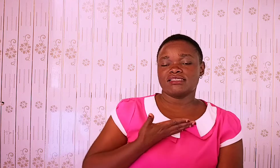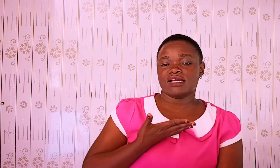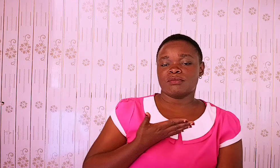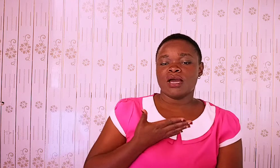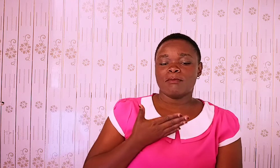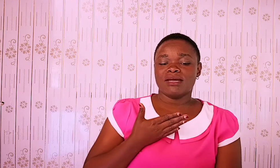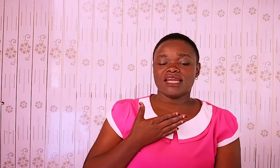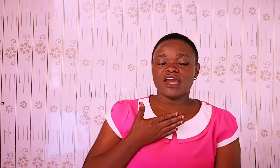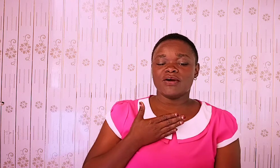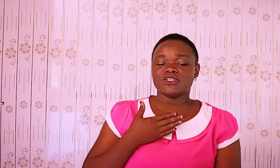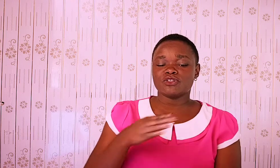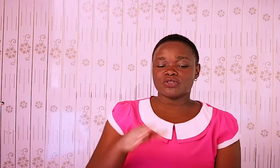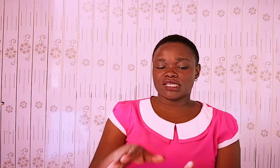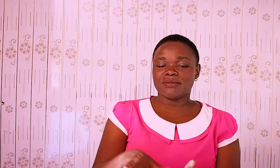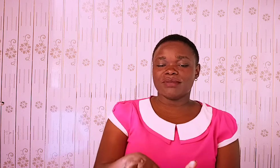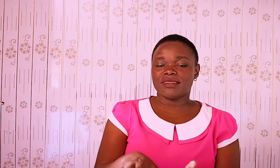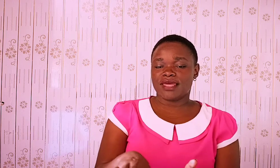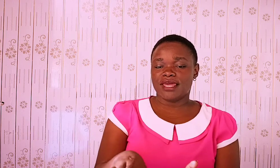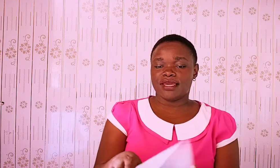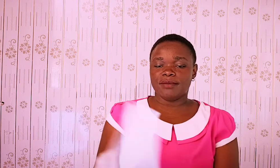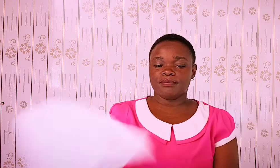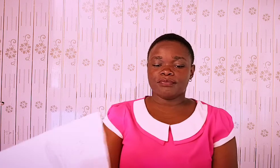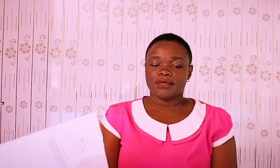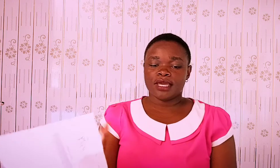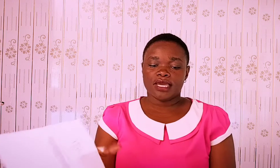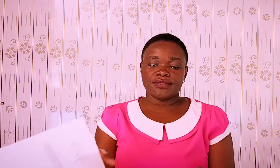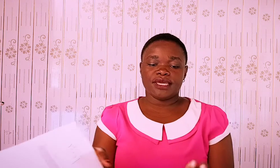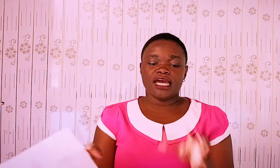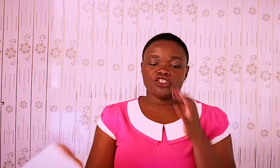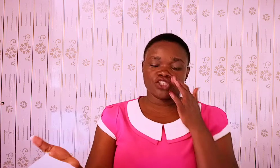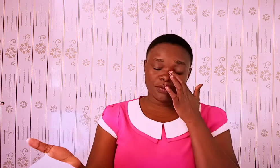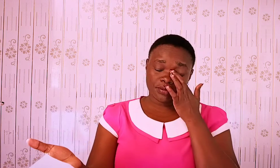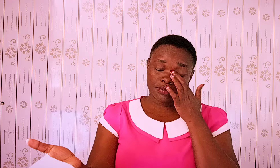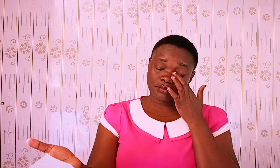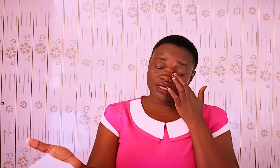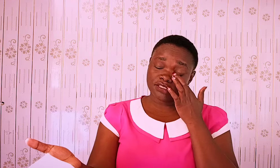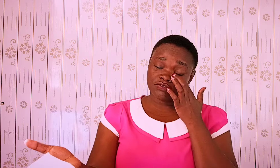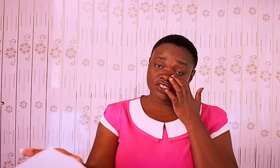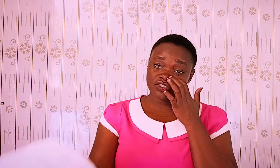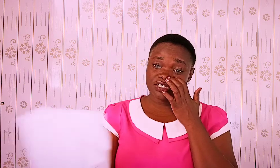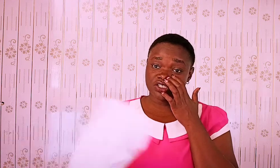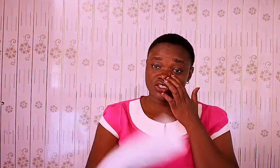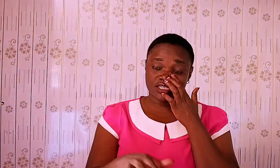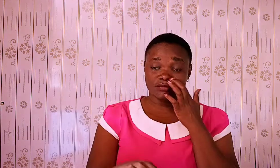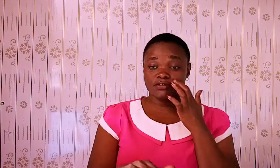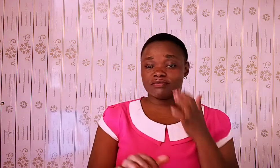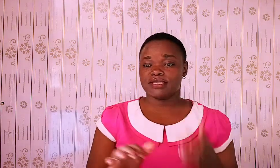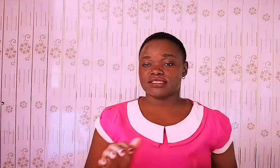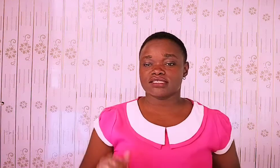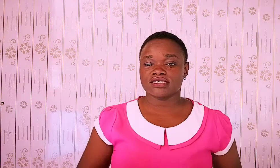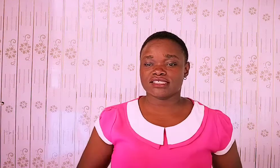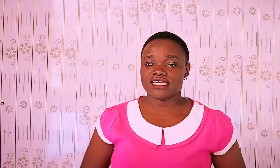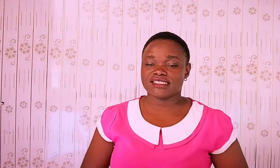up. But now I want you to tell me the handshake, place of articulation, and movement. Slides